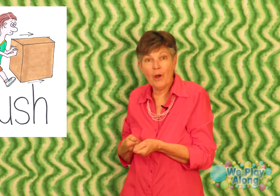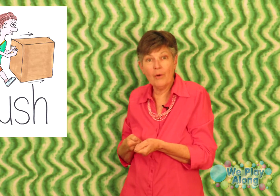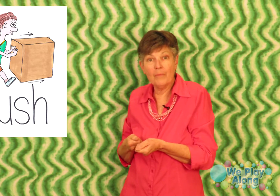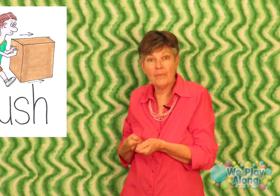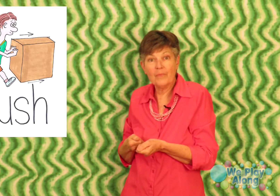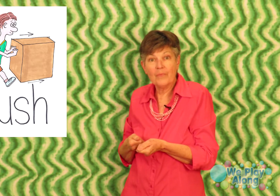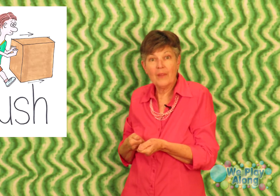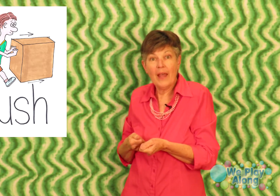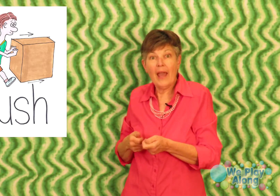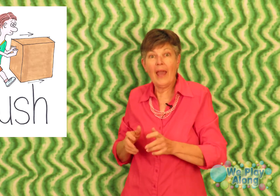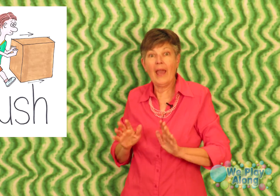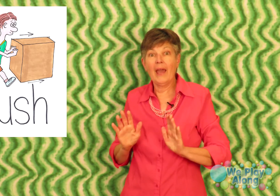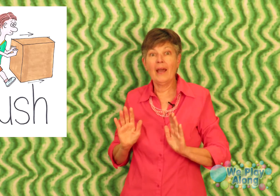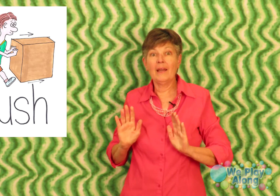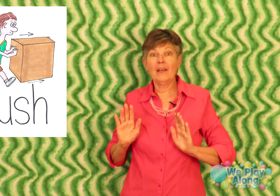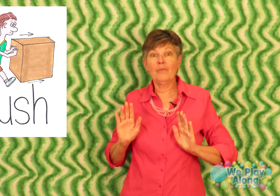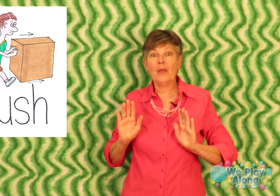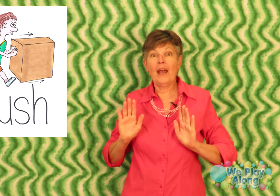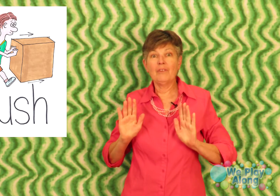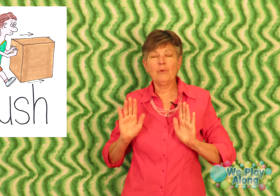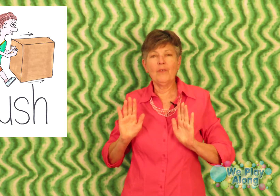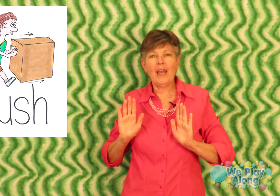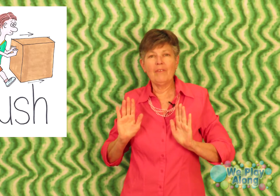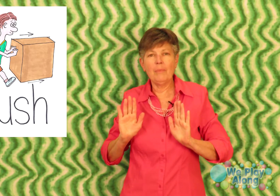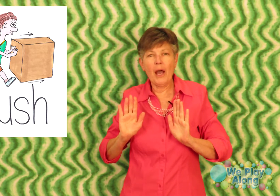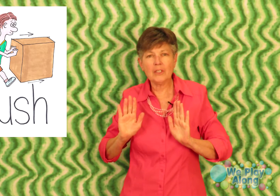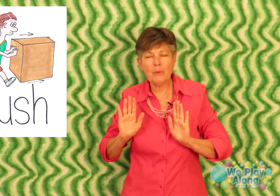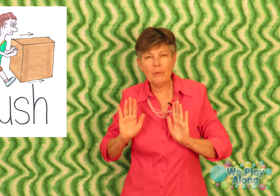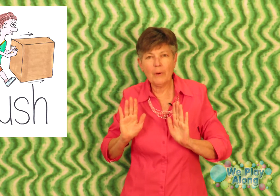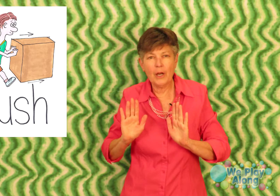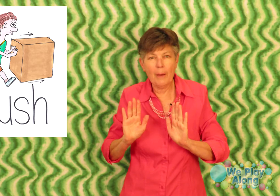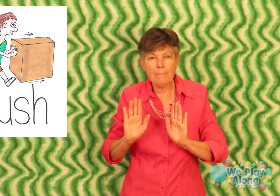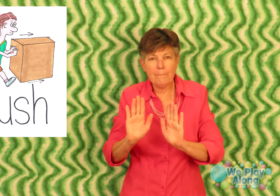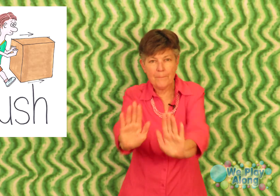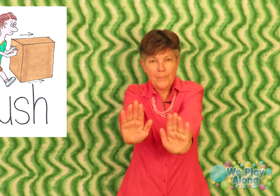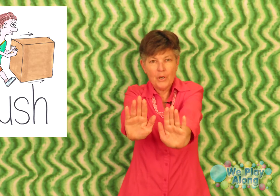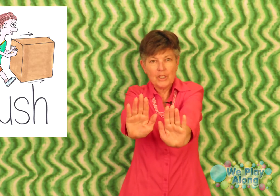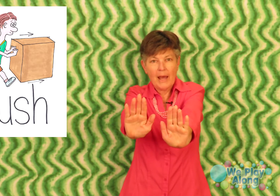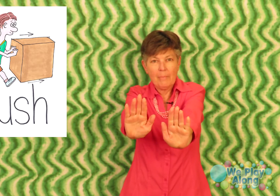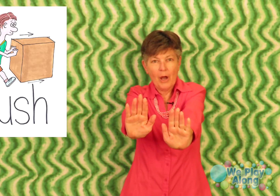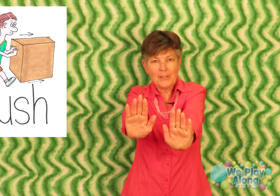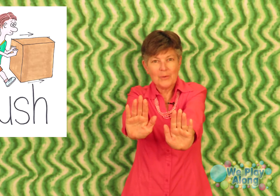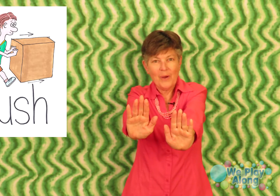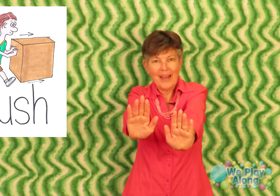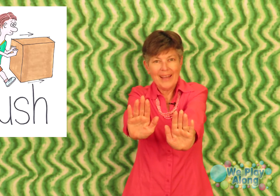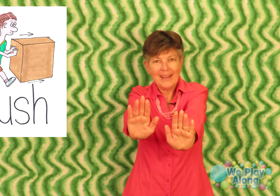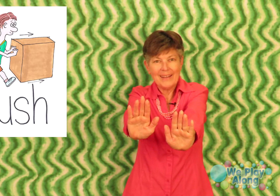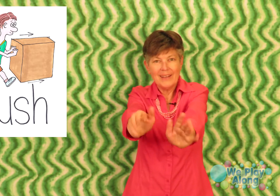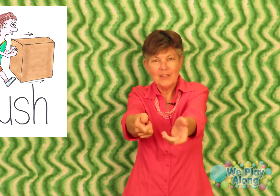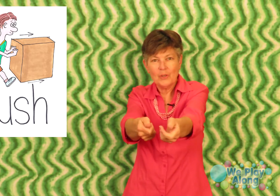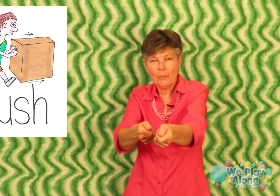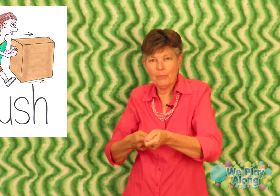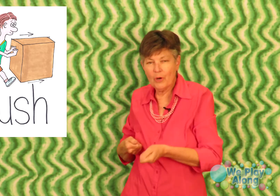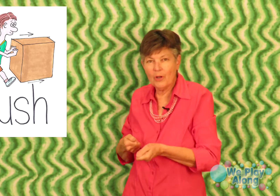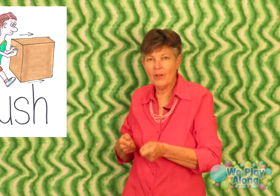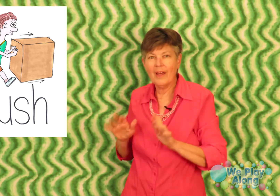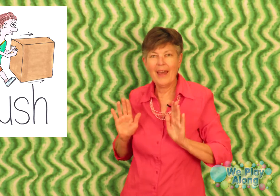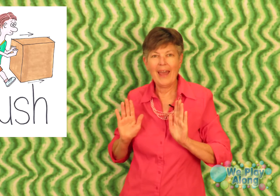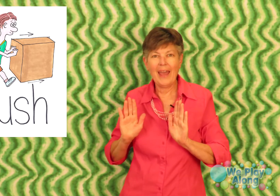rope. And if we have to move a heavy box, maybe we're going to push that box away. So pull